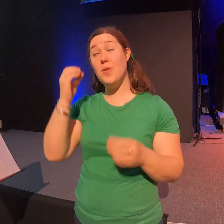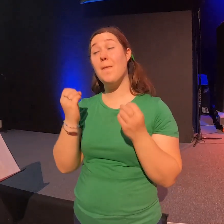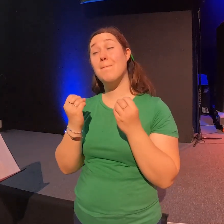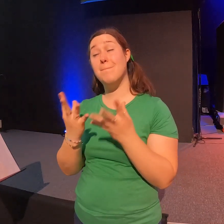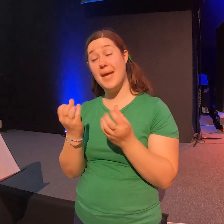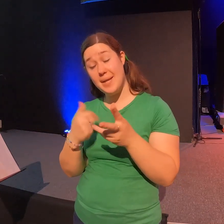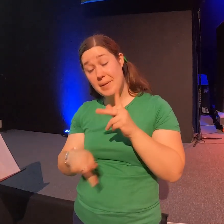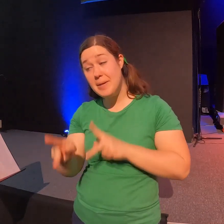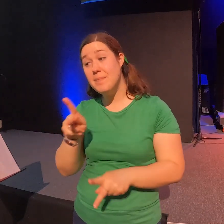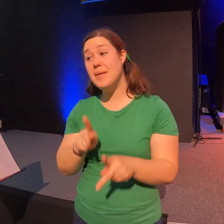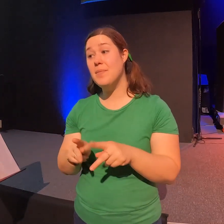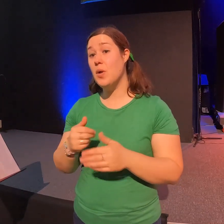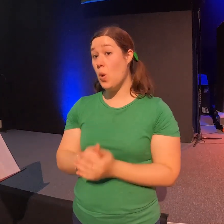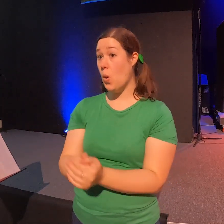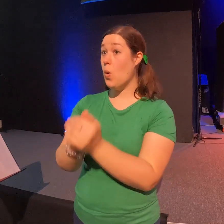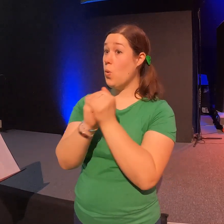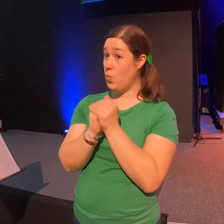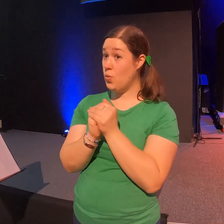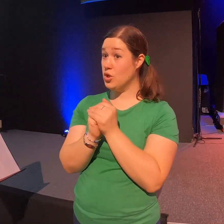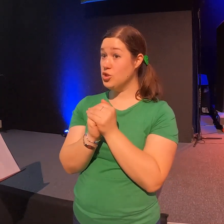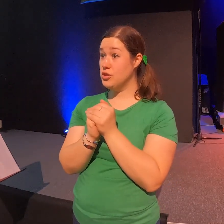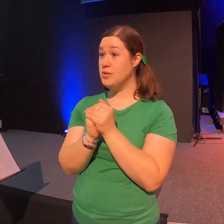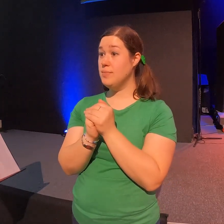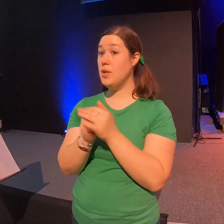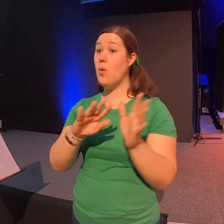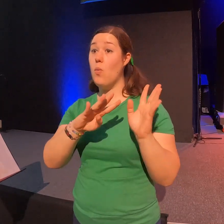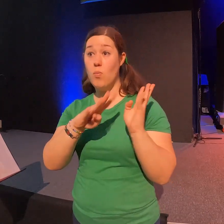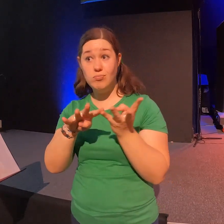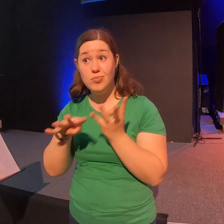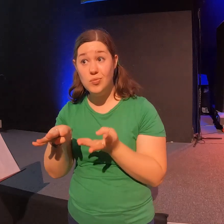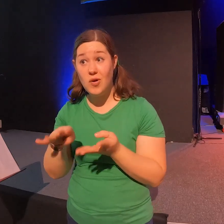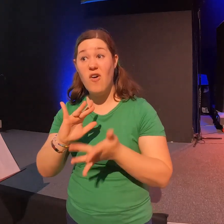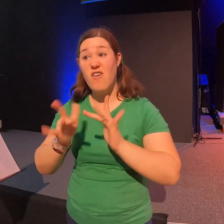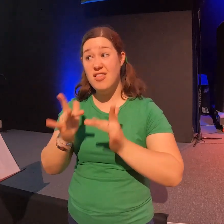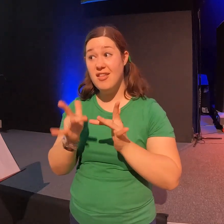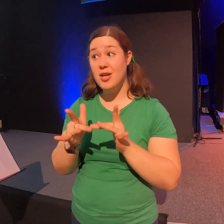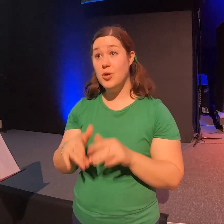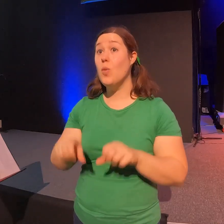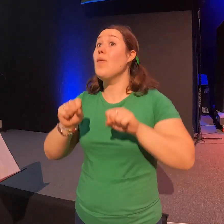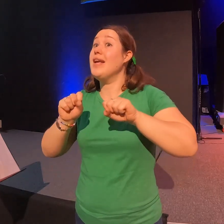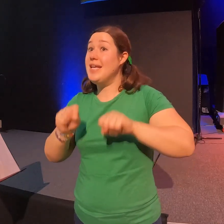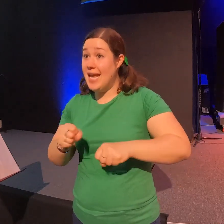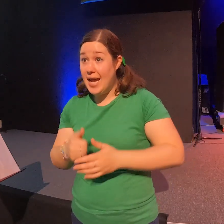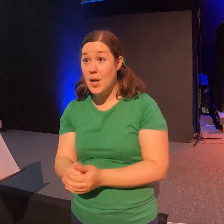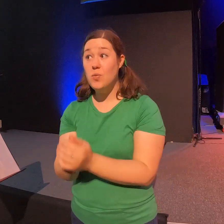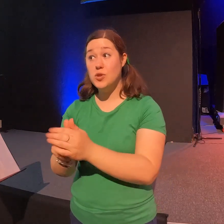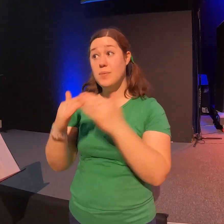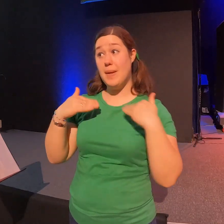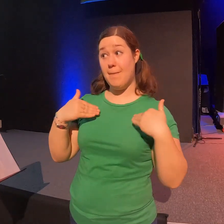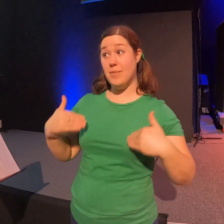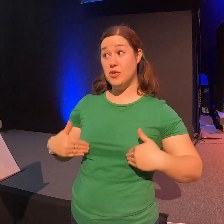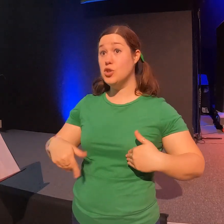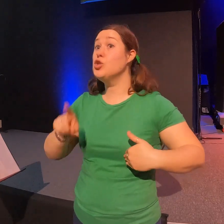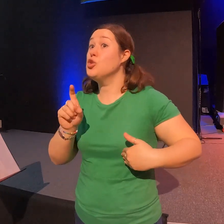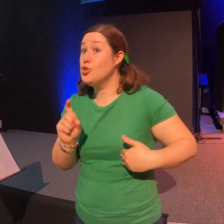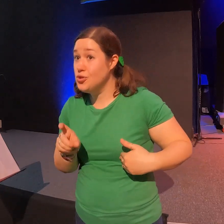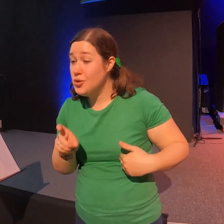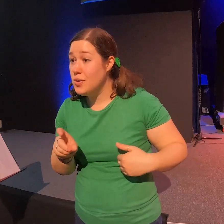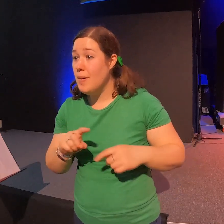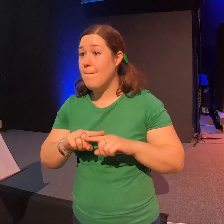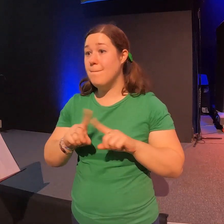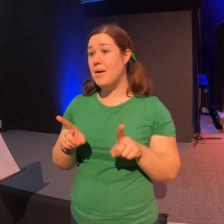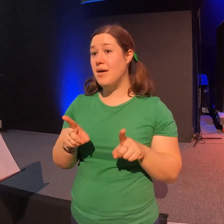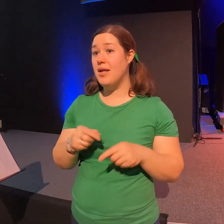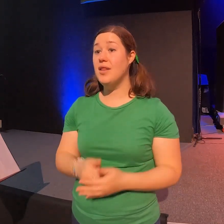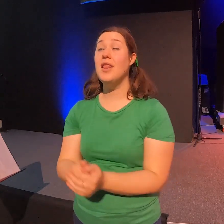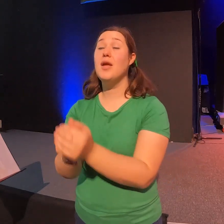online, who can worship in person and should worship in person, but do not worship in person because they